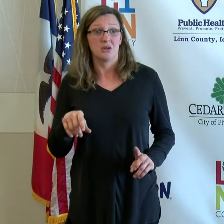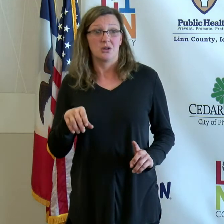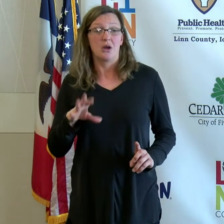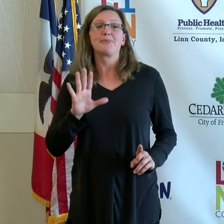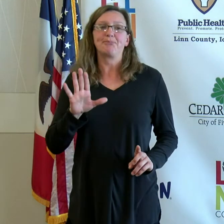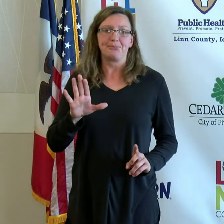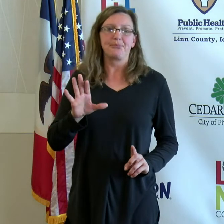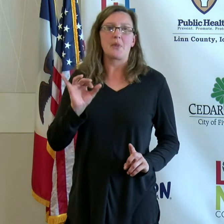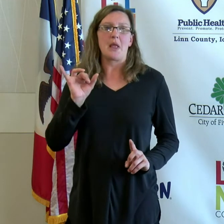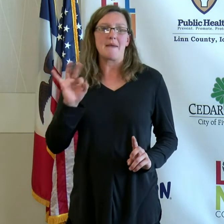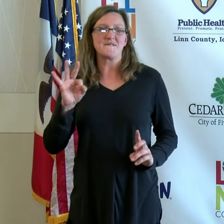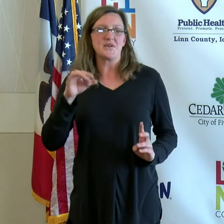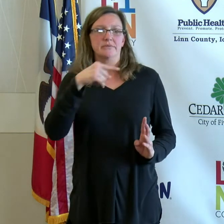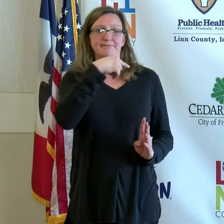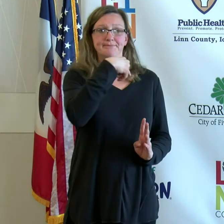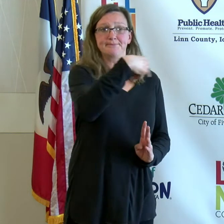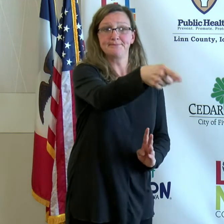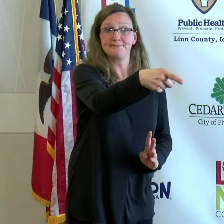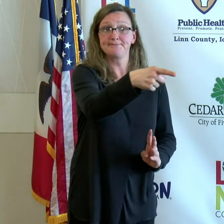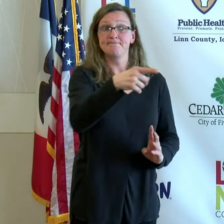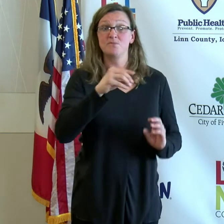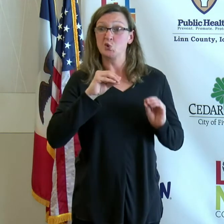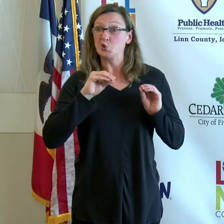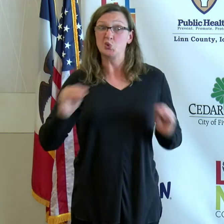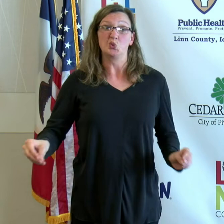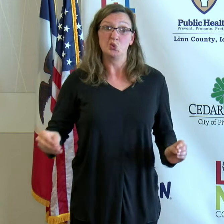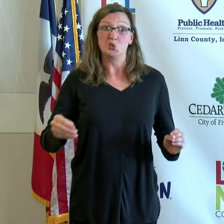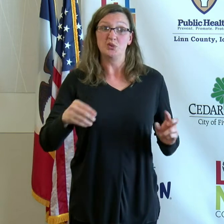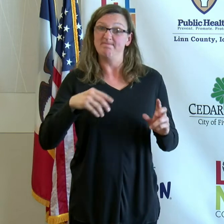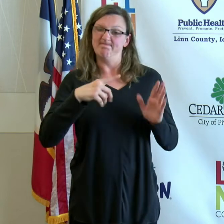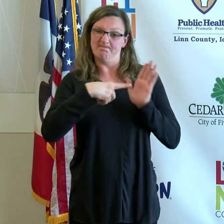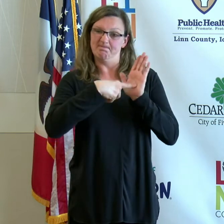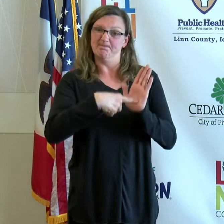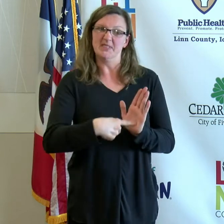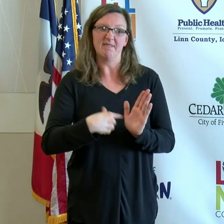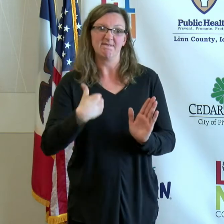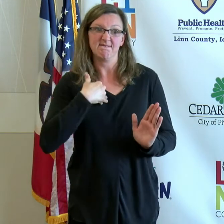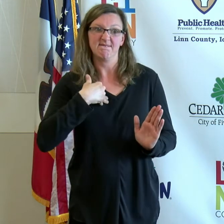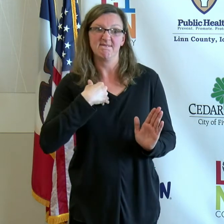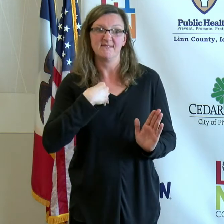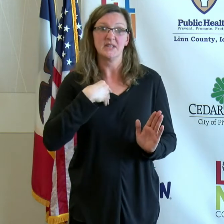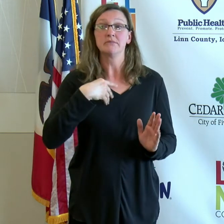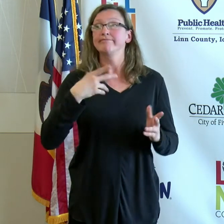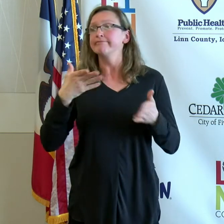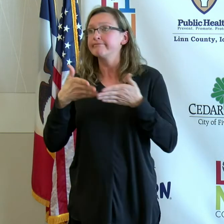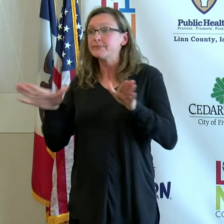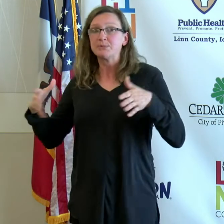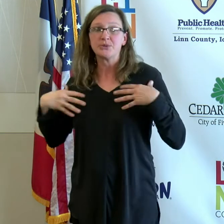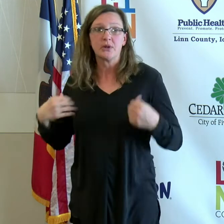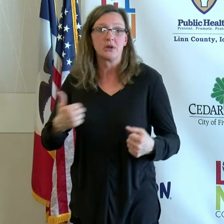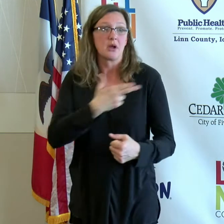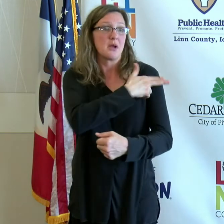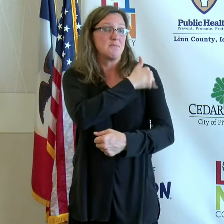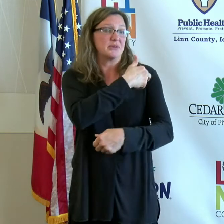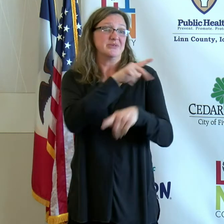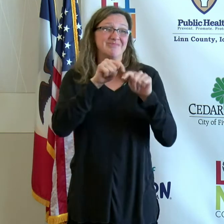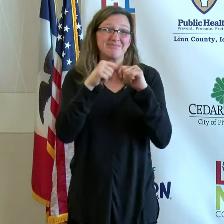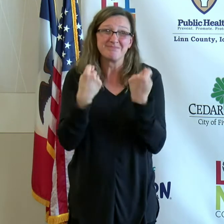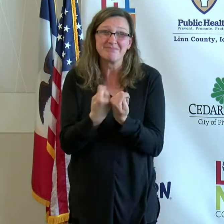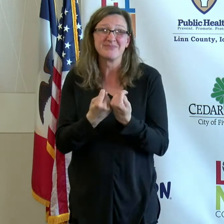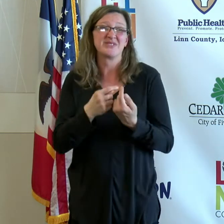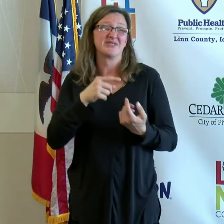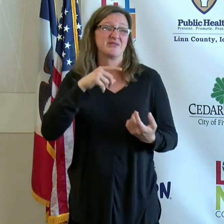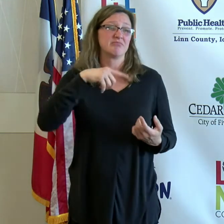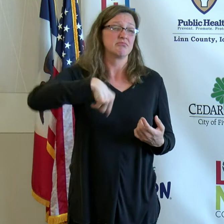the Iowa Department of Public Health, Linn County Public Health, the Hospital Acquired Infection Team with the Iowa Department of Public Health, we